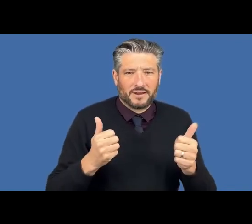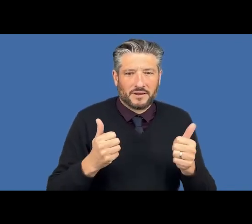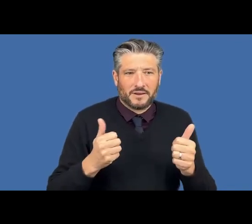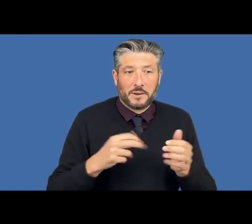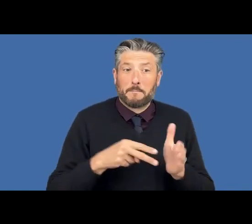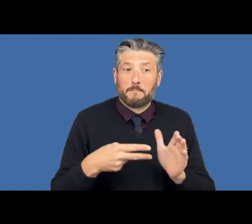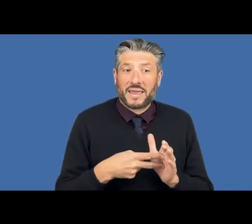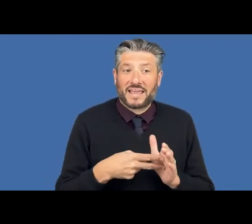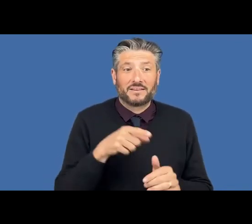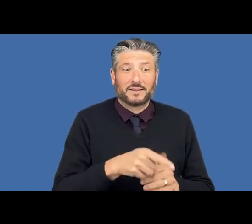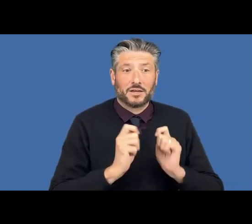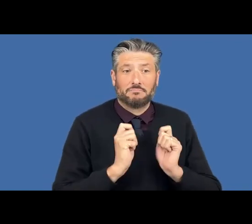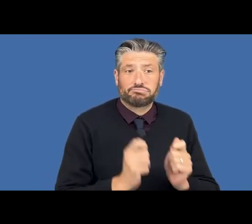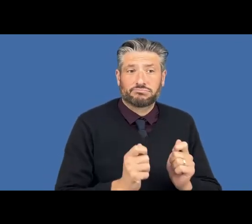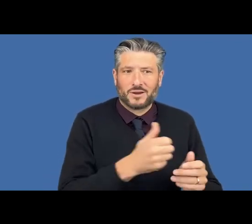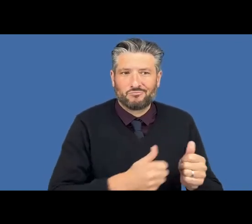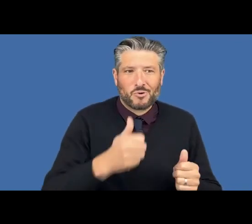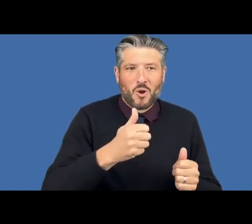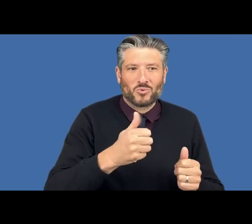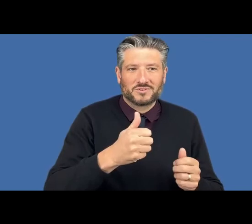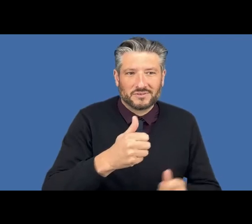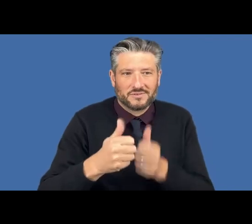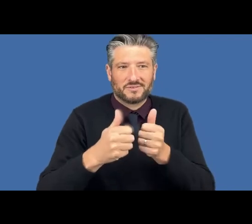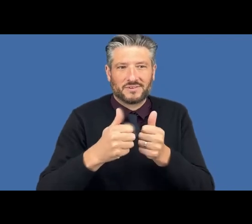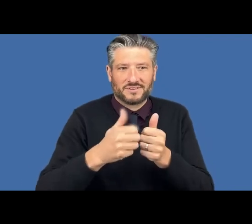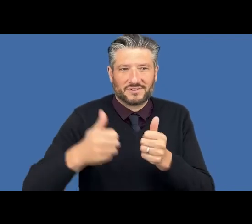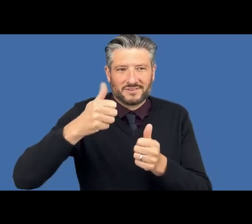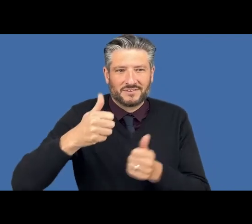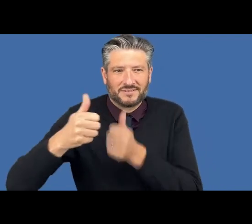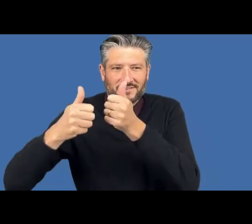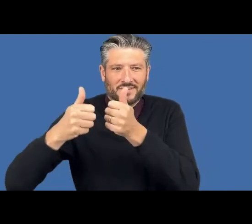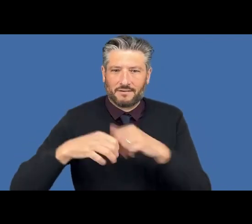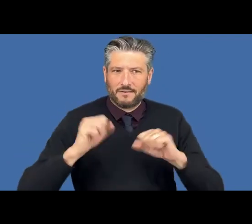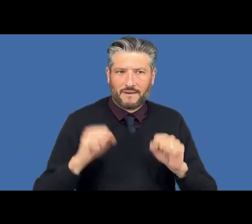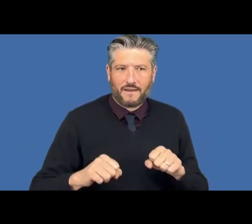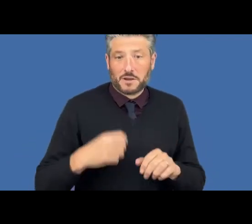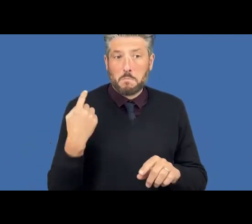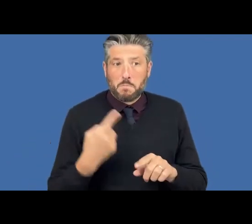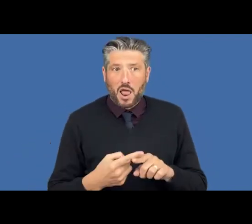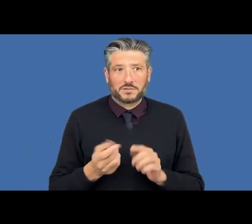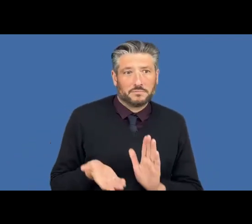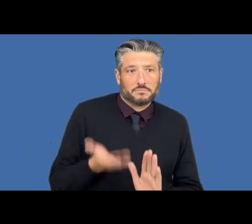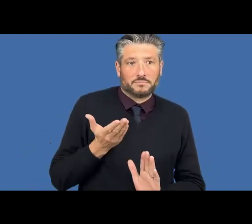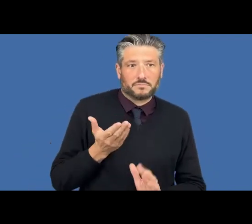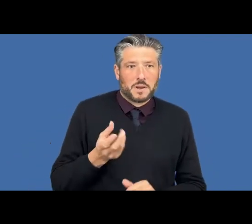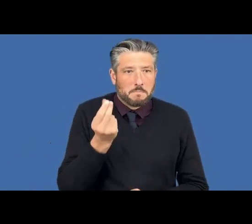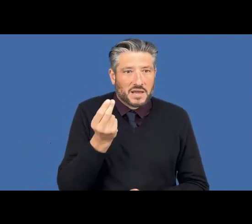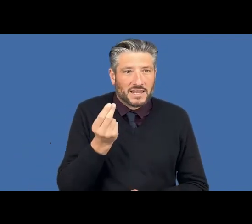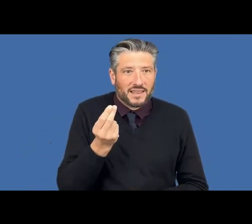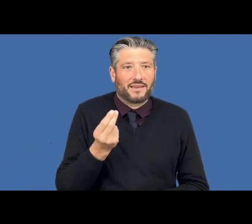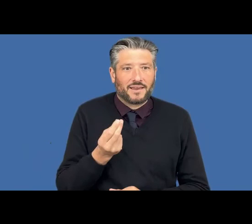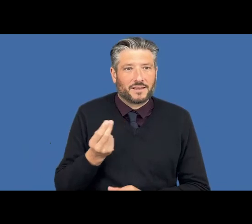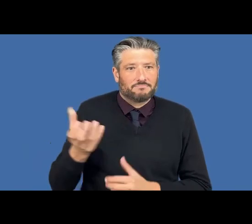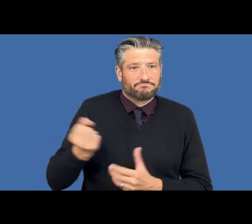pay, they're going to be in positions of influence and power as time goes on, which then has this effect within